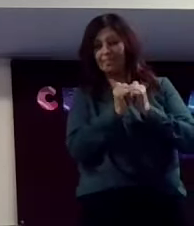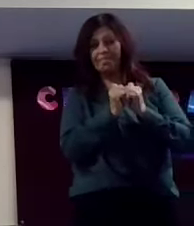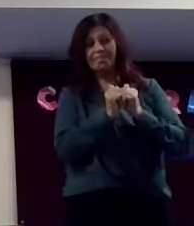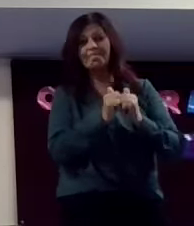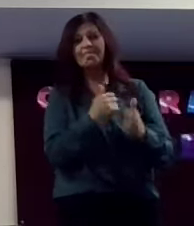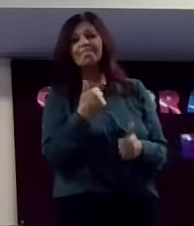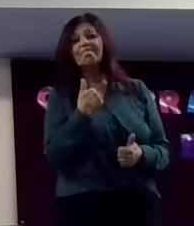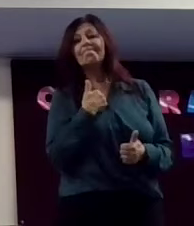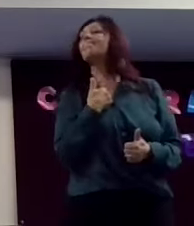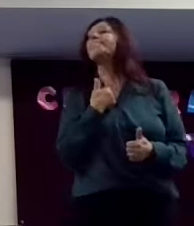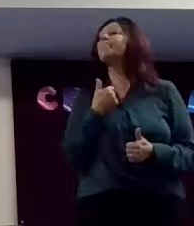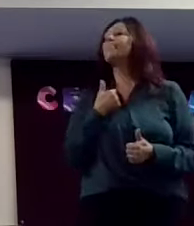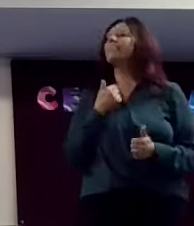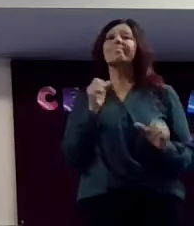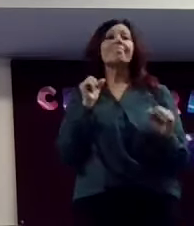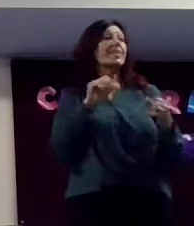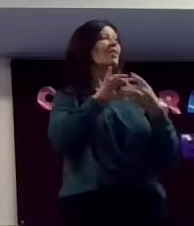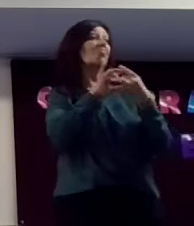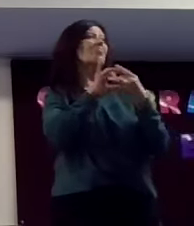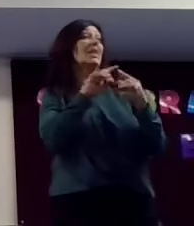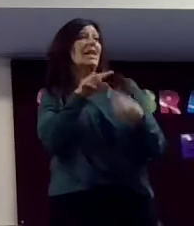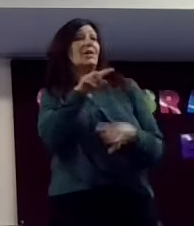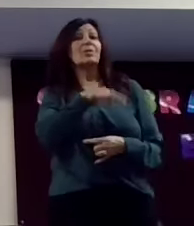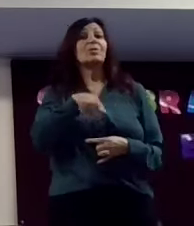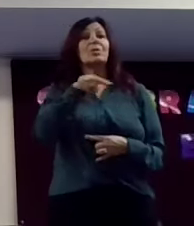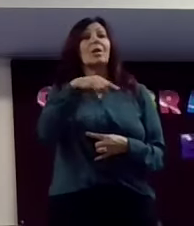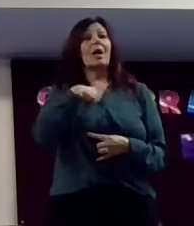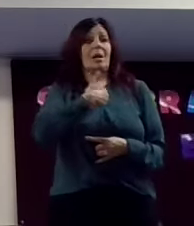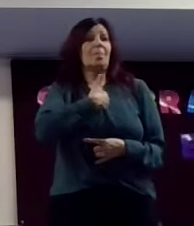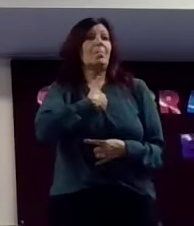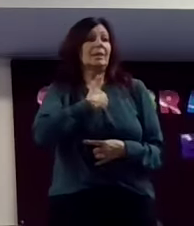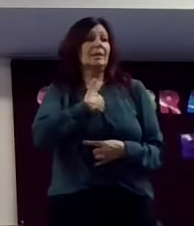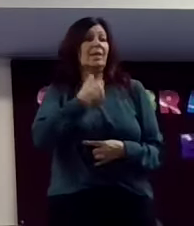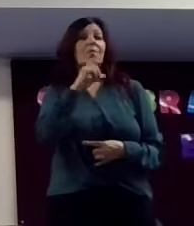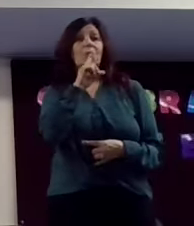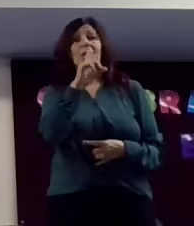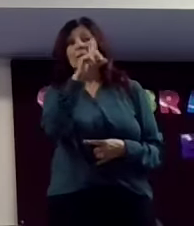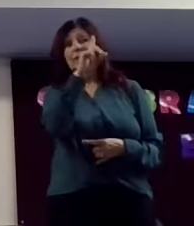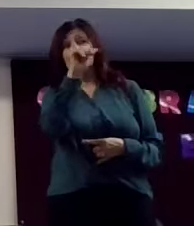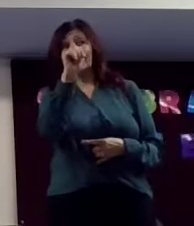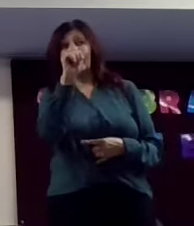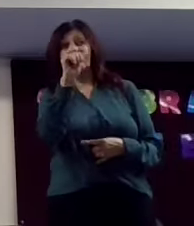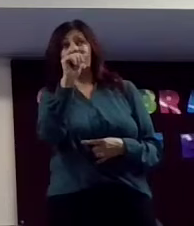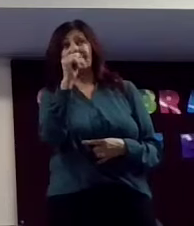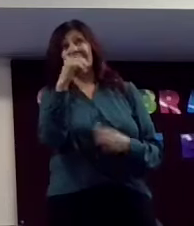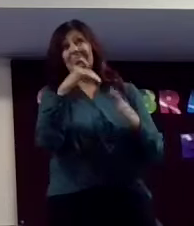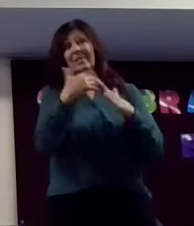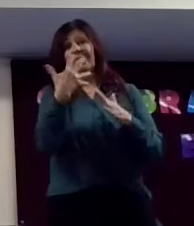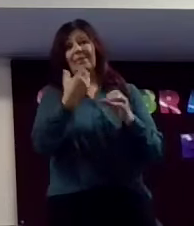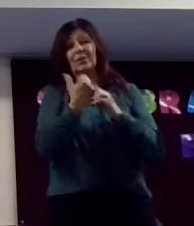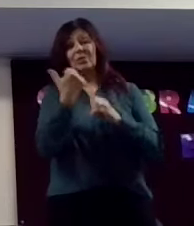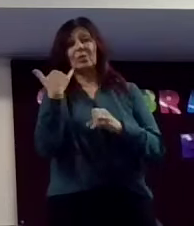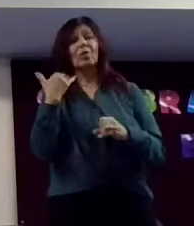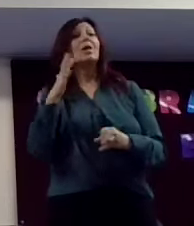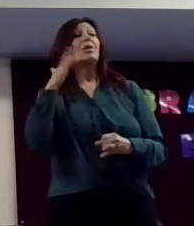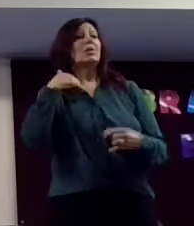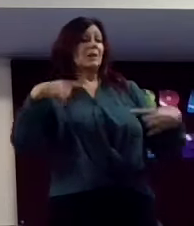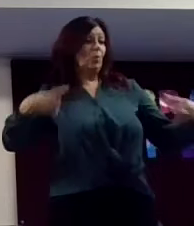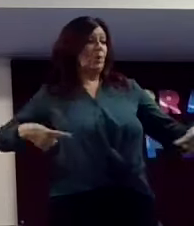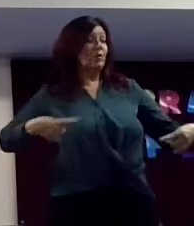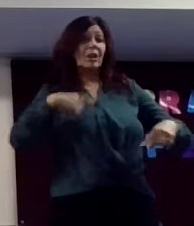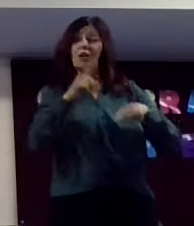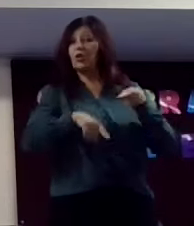I actually can relate to all of you, as I myself was disabled less than 5 years ago. I was in a wheelchair. I